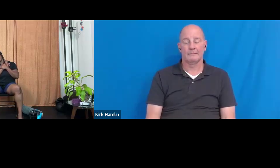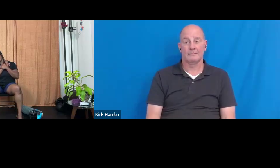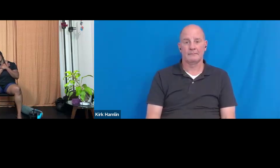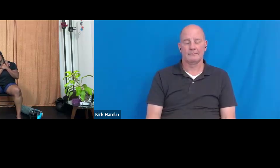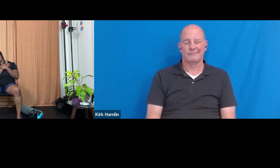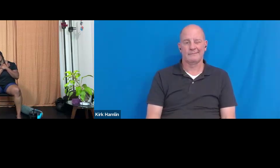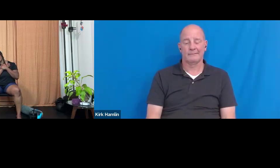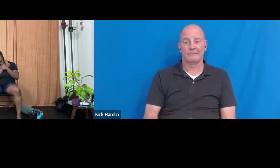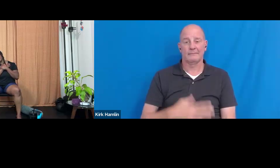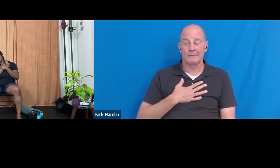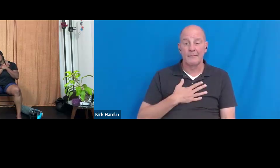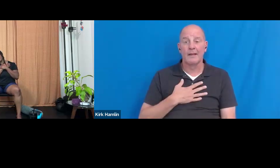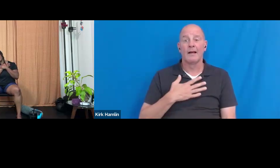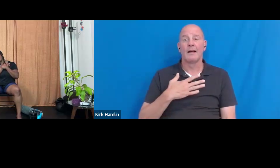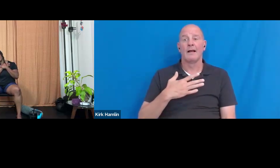Okay, one breath.